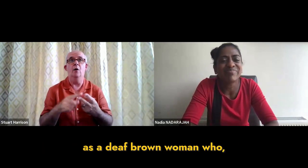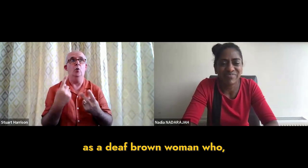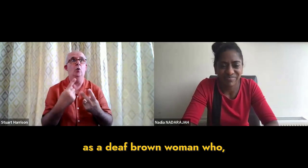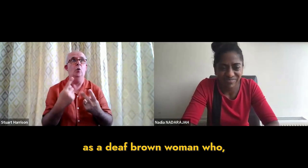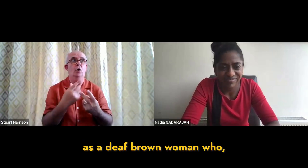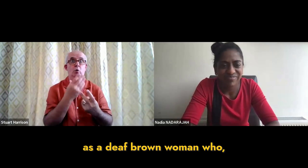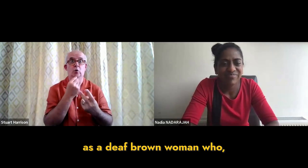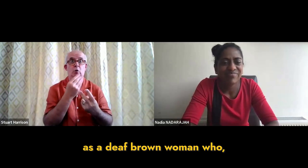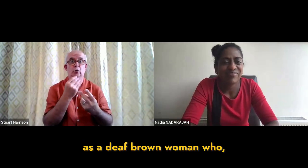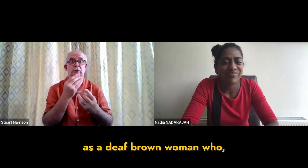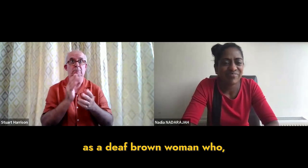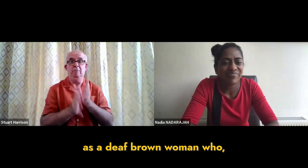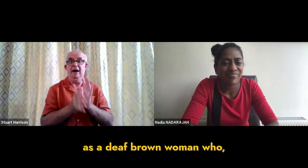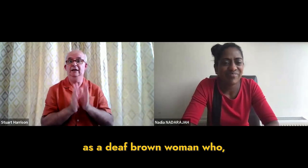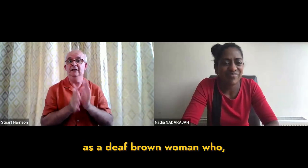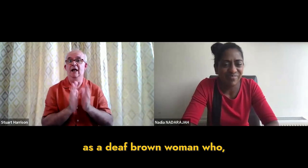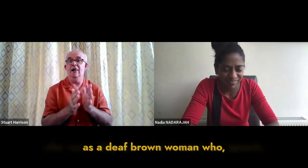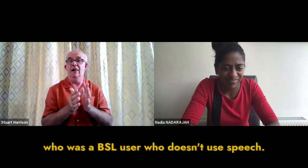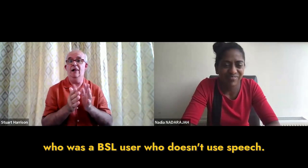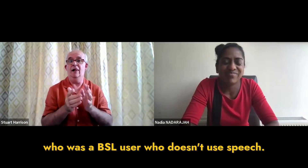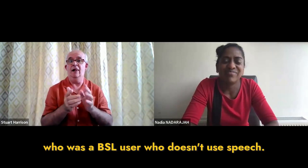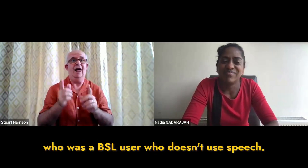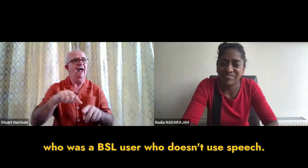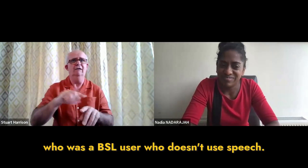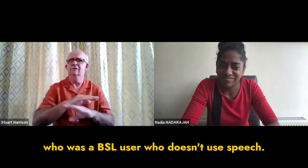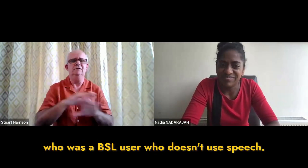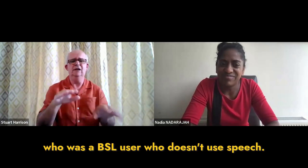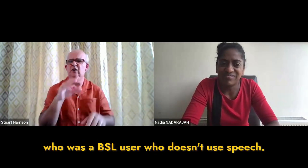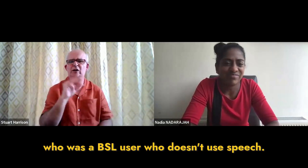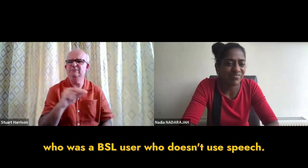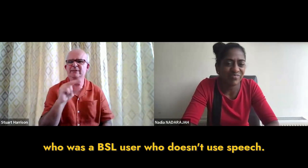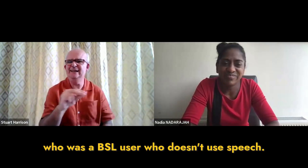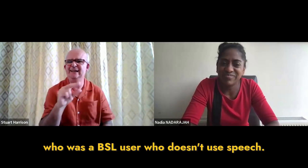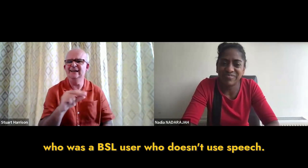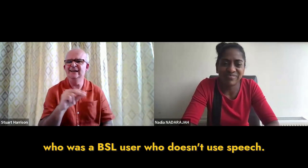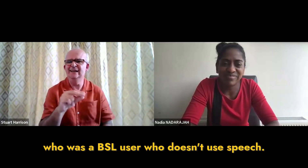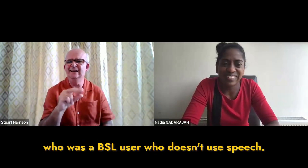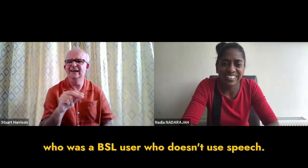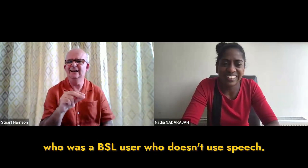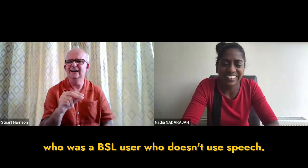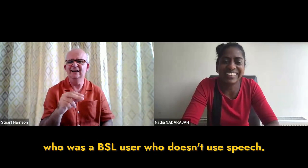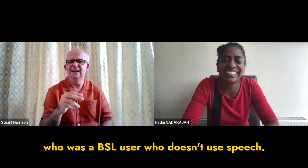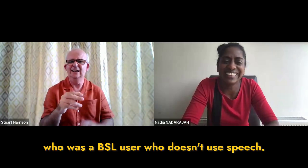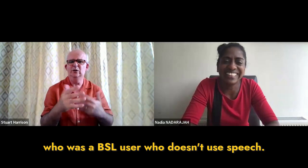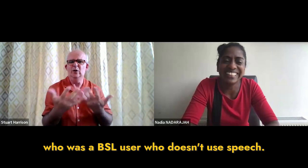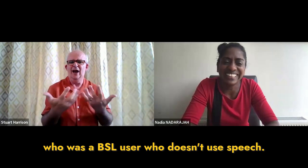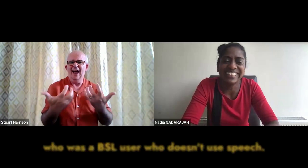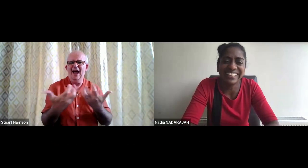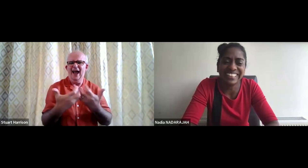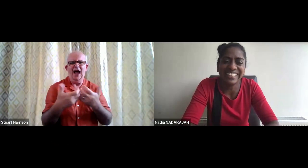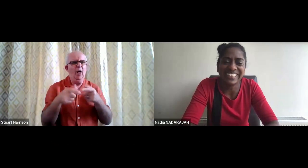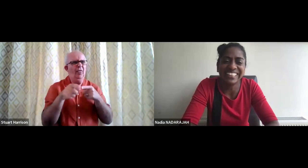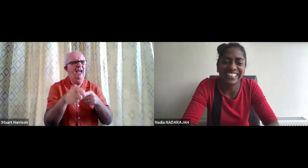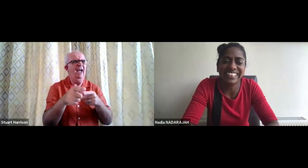as a deaf brown woman who is a BSL user who doesn't use